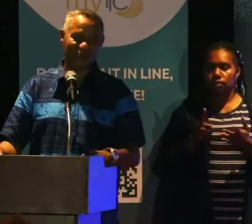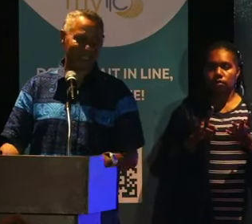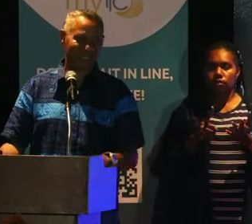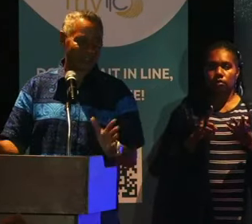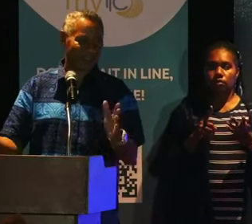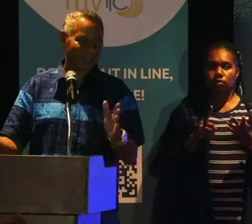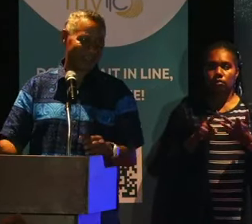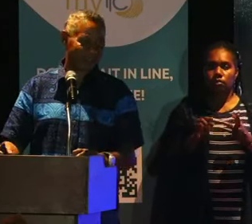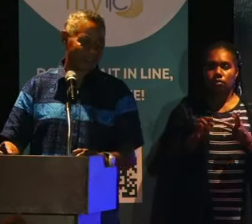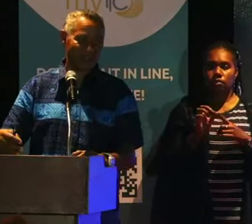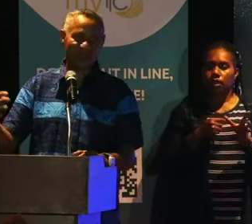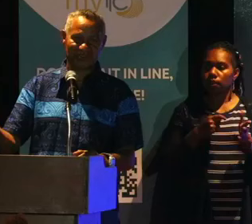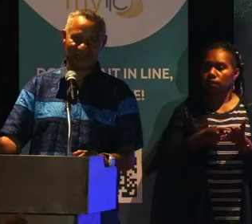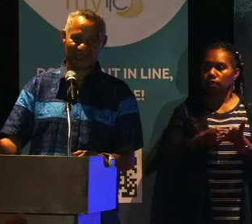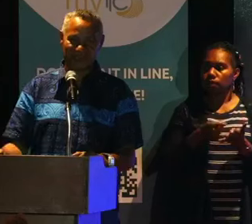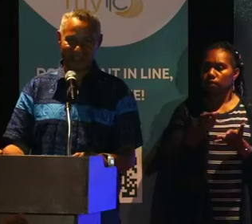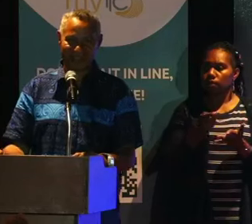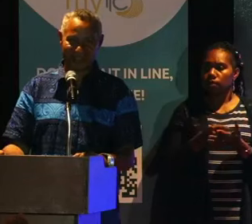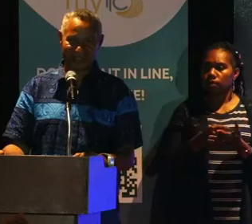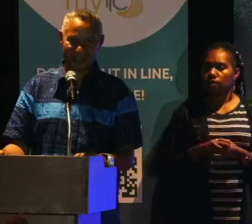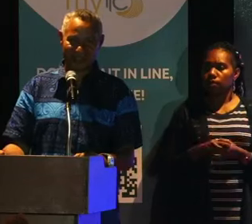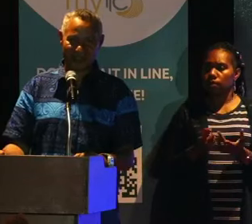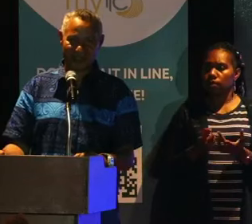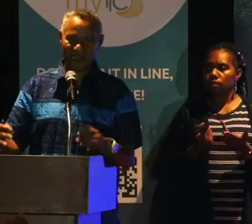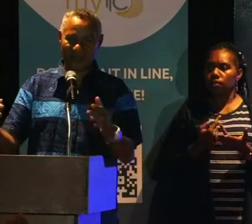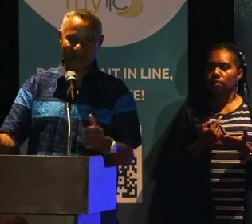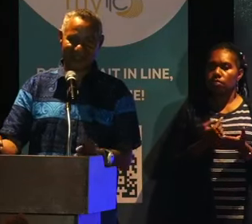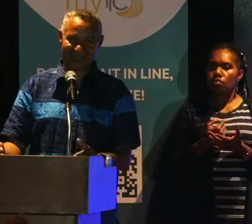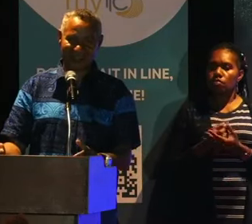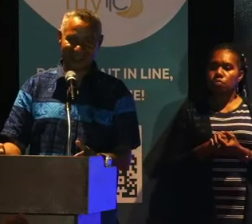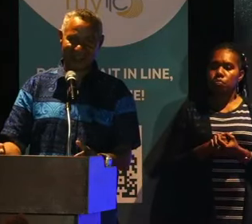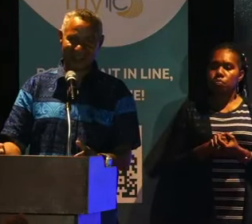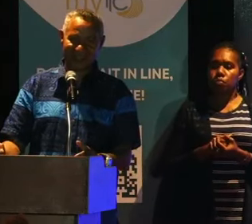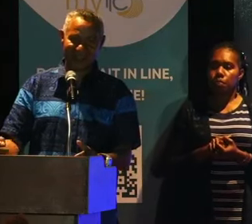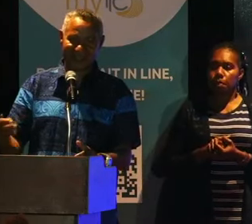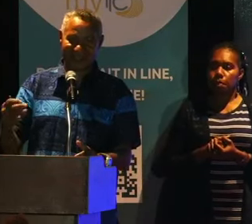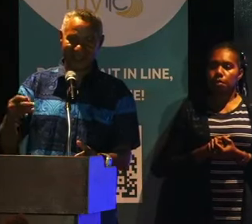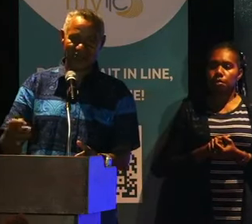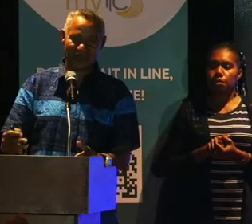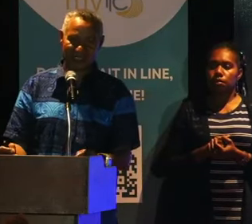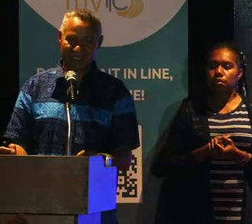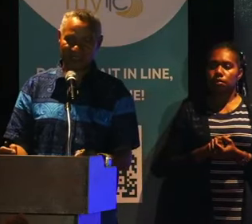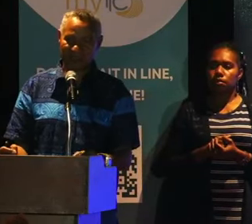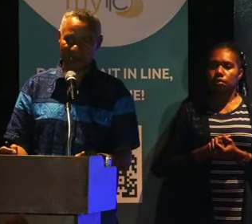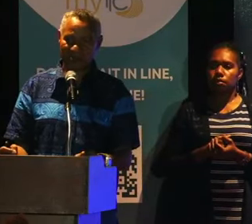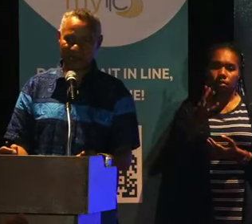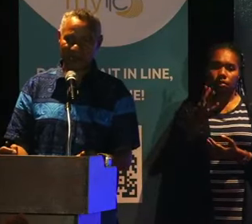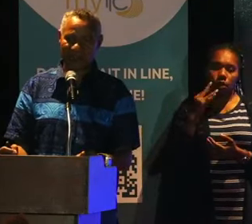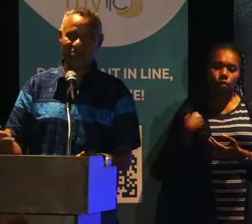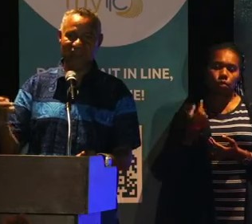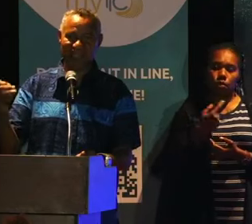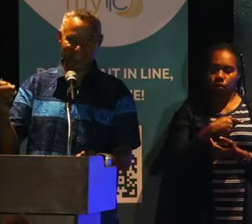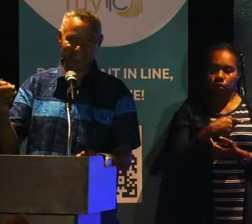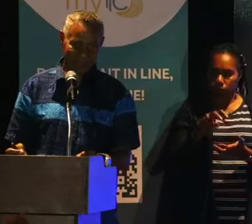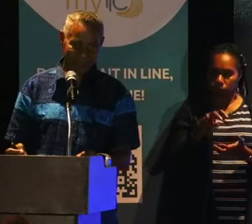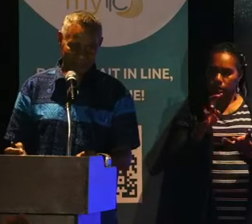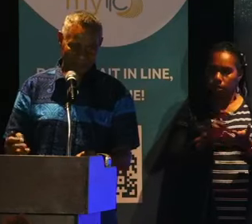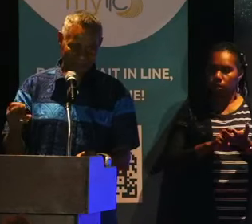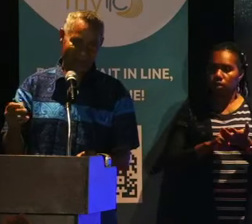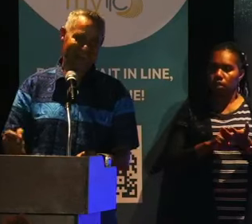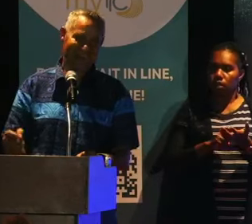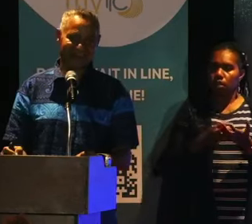out to other, like their own personal use. But once you are registered, once you got the certificate of cooperative, you are eligible